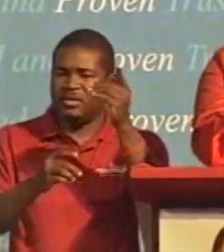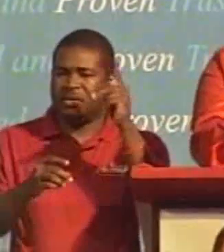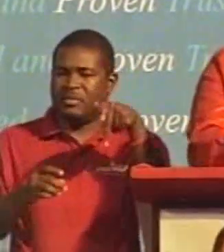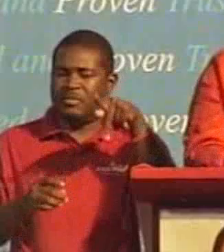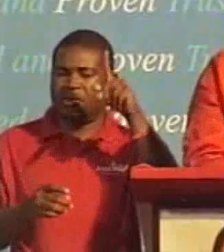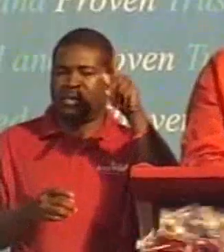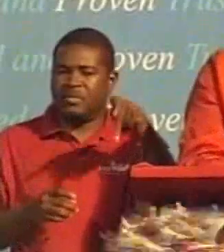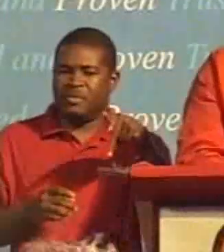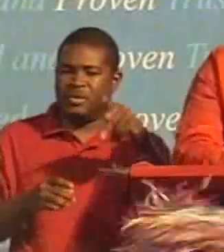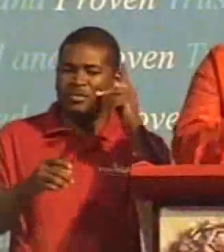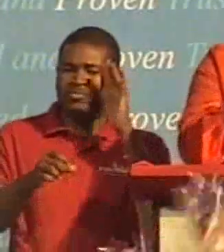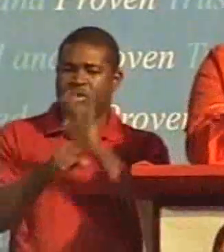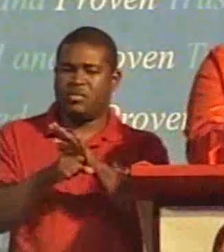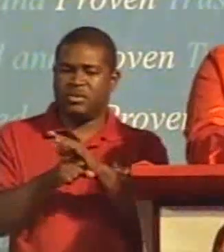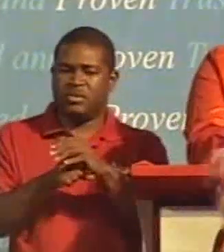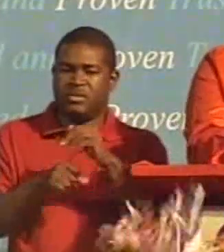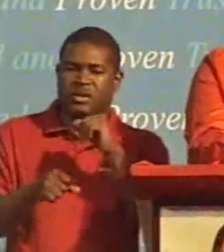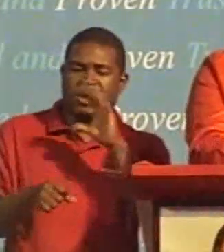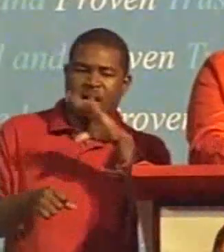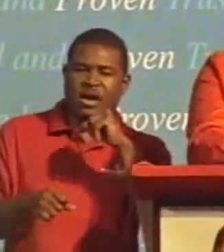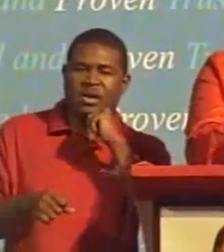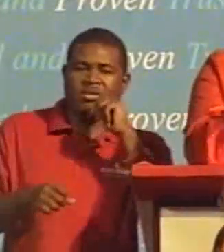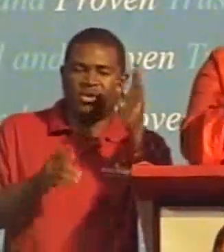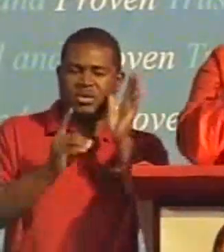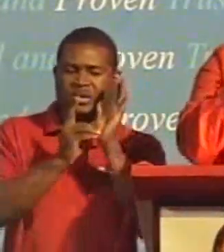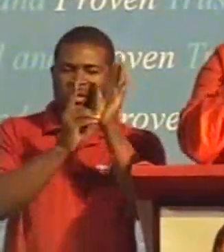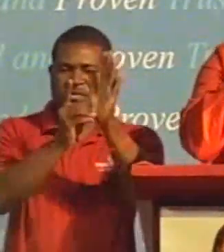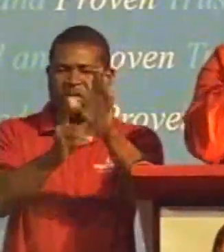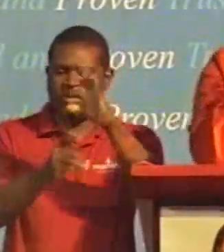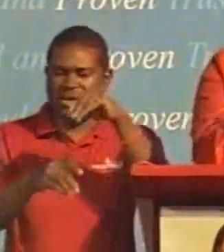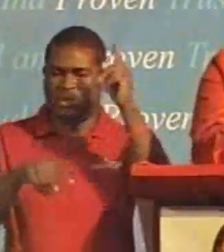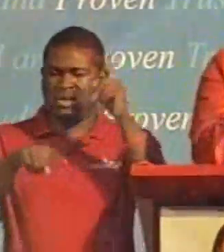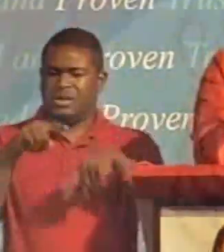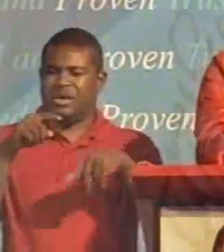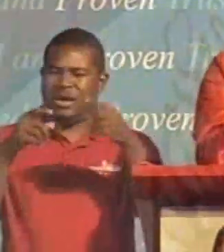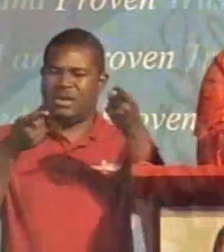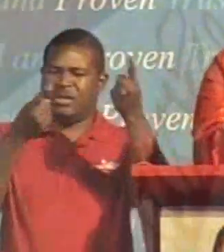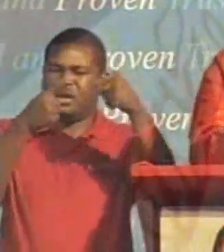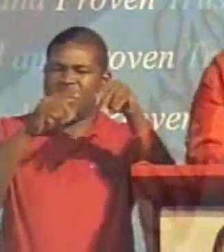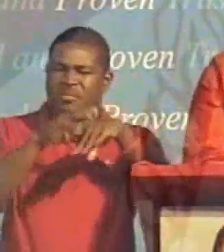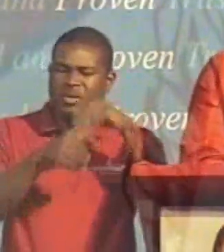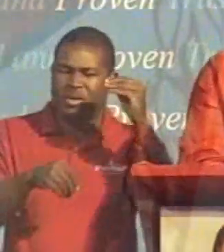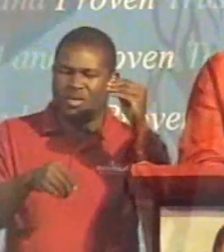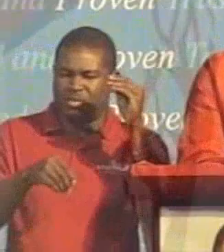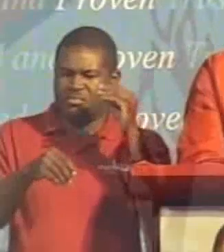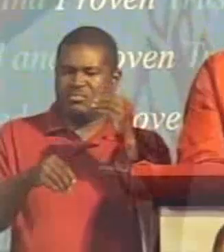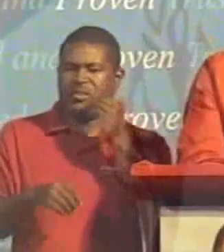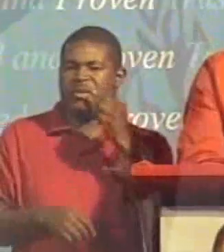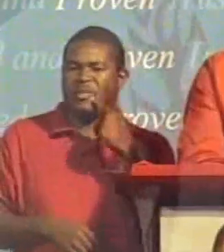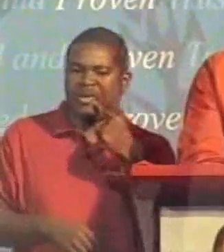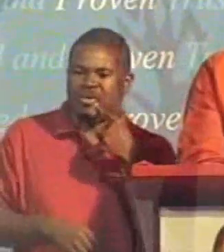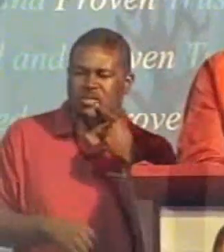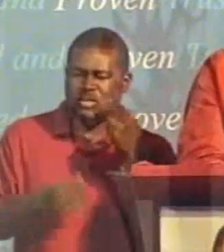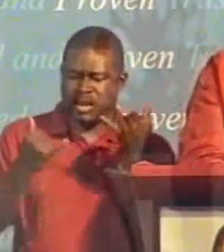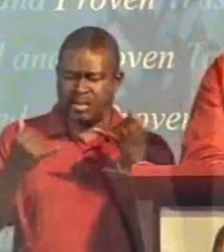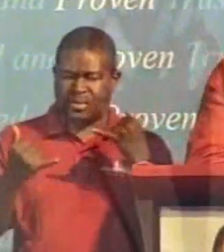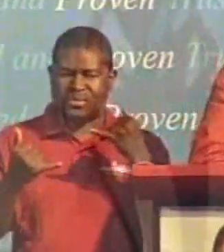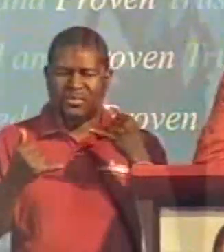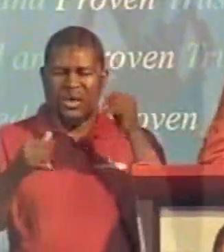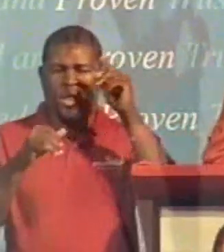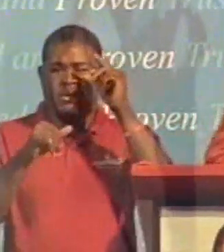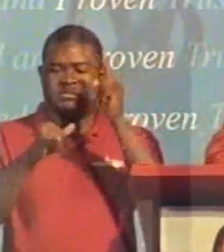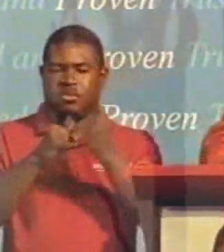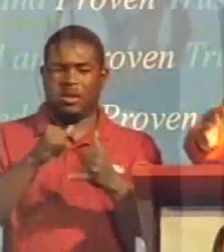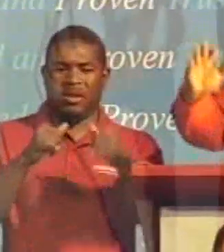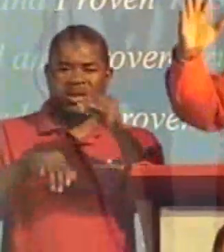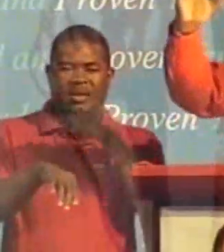health insurance. They didn't deliver, and it can't even come out their mouth nowadays. Last time, they were